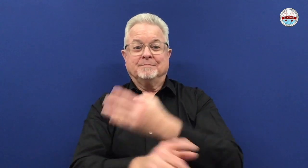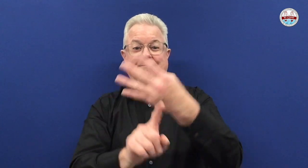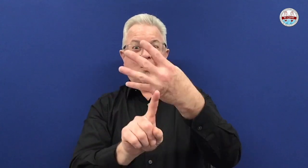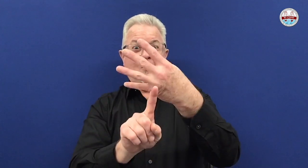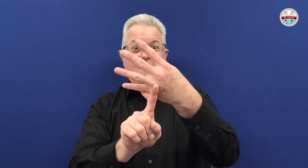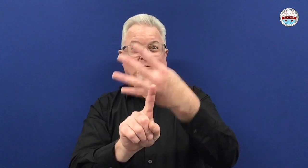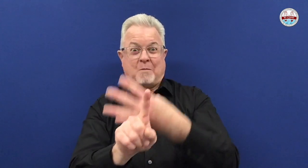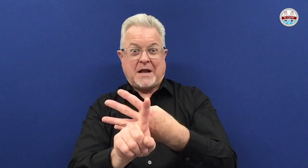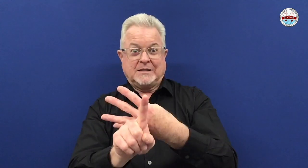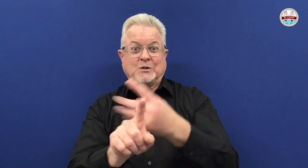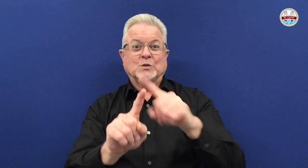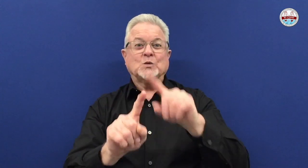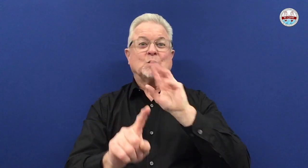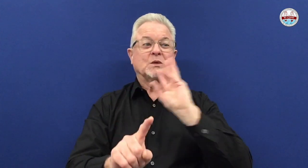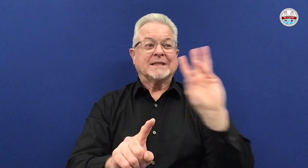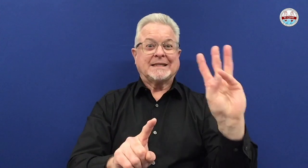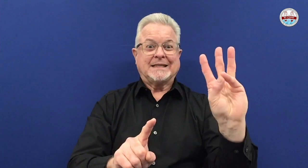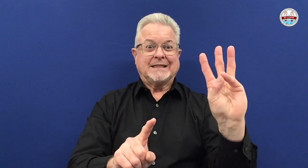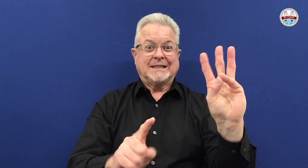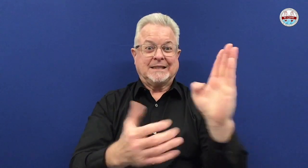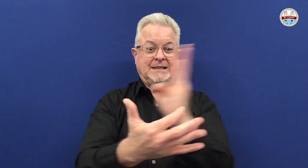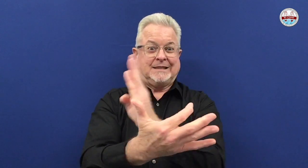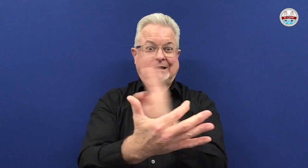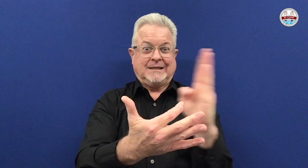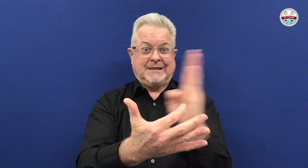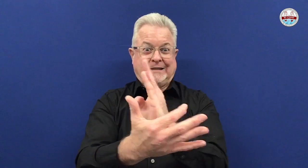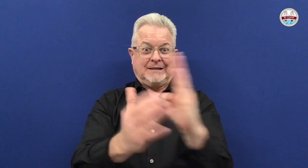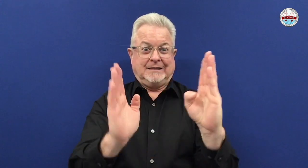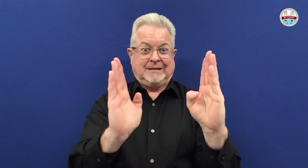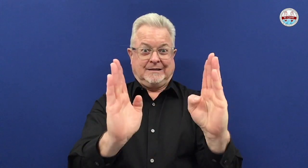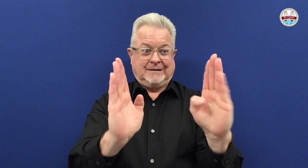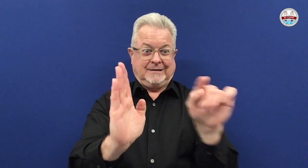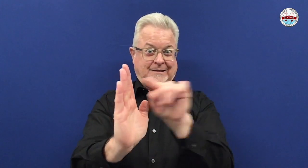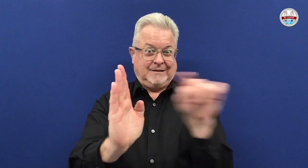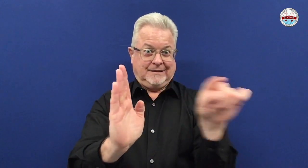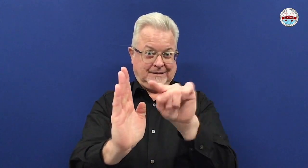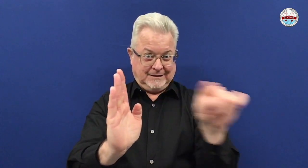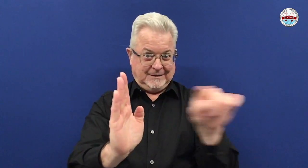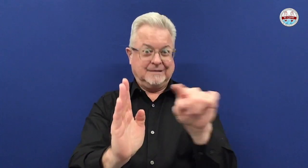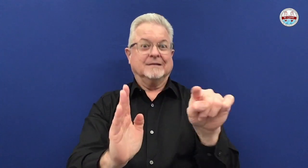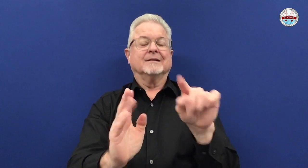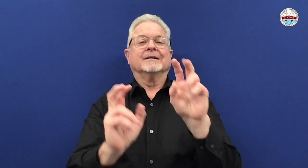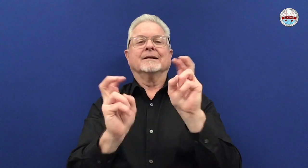For babies, 4 months to 6 years old,